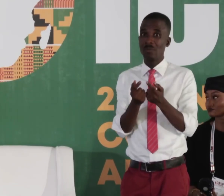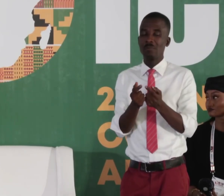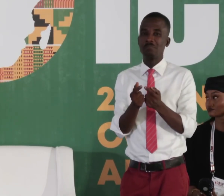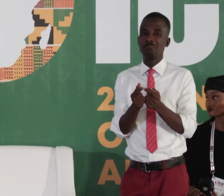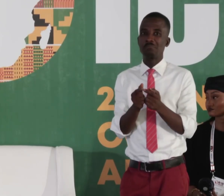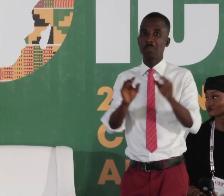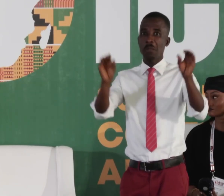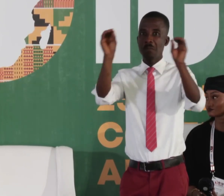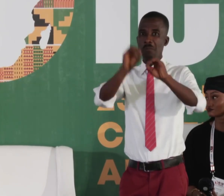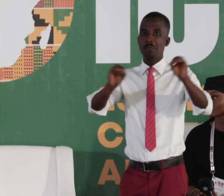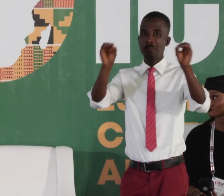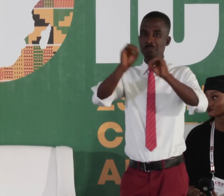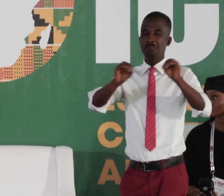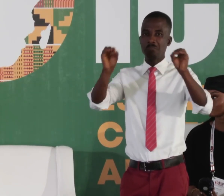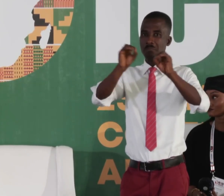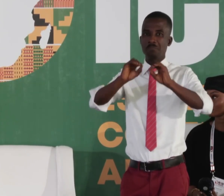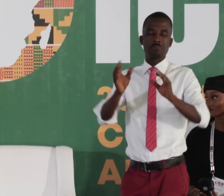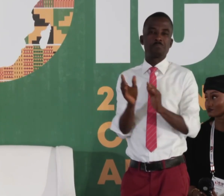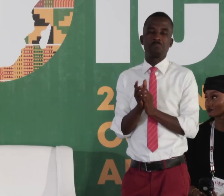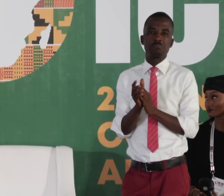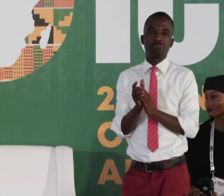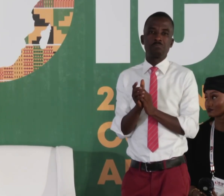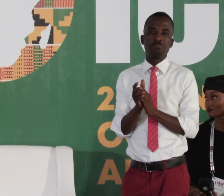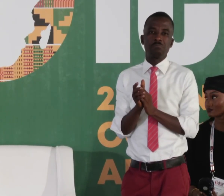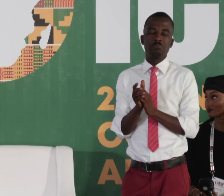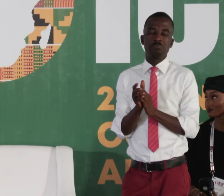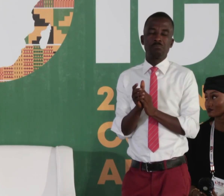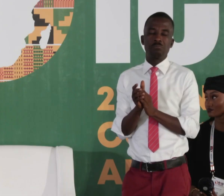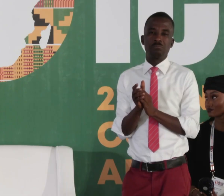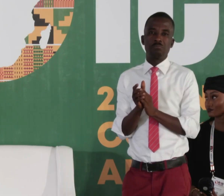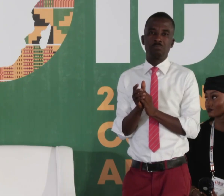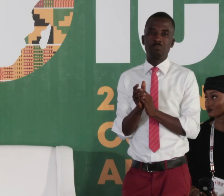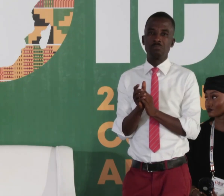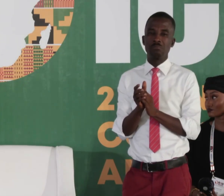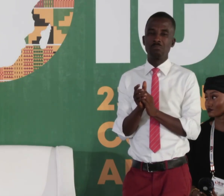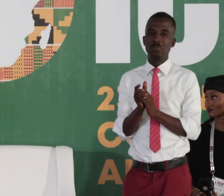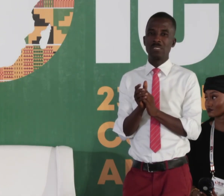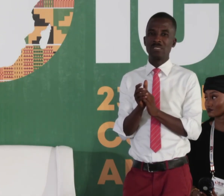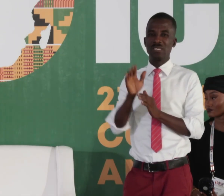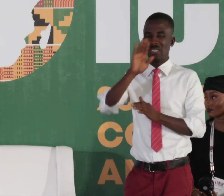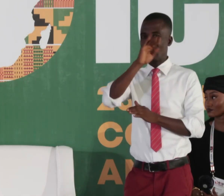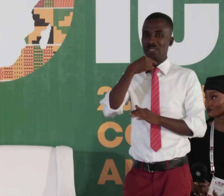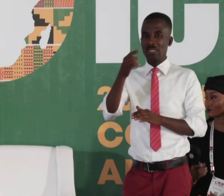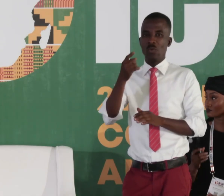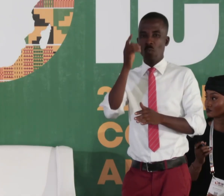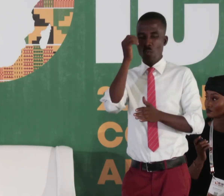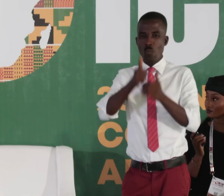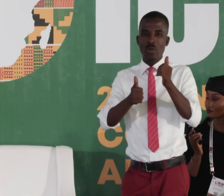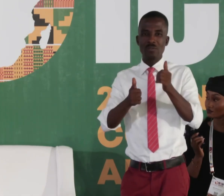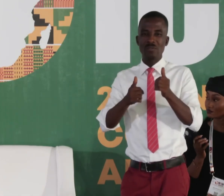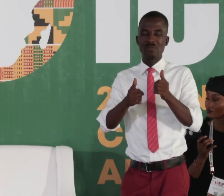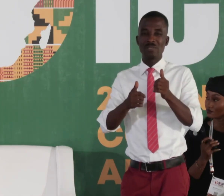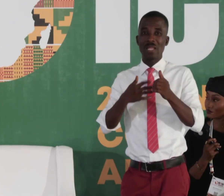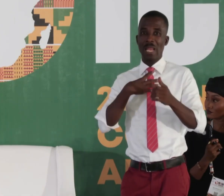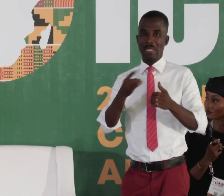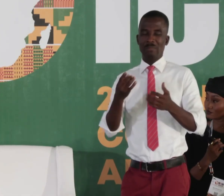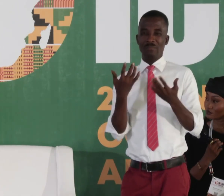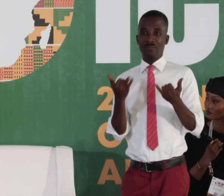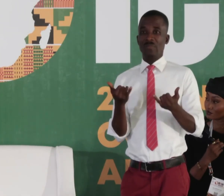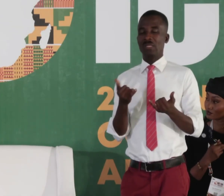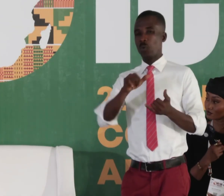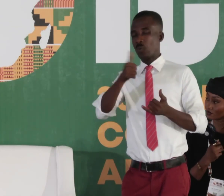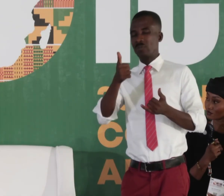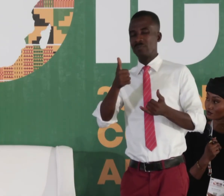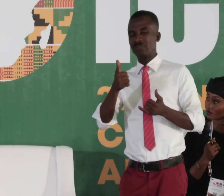chose the parabolic ring as a preferred option for PrEP prevention. So what are the factors that influence these choices? Next slide,